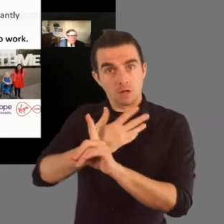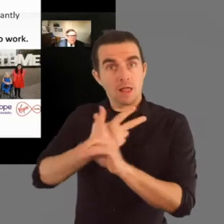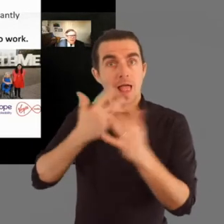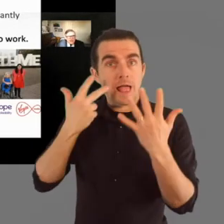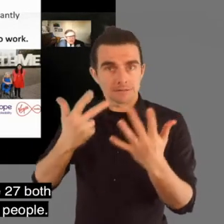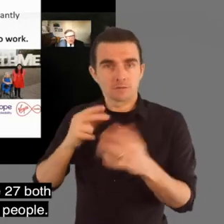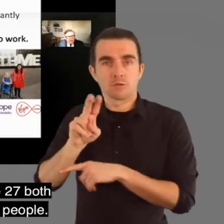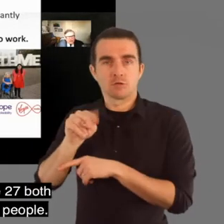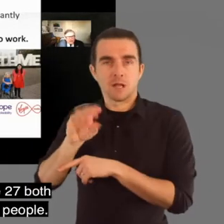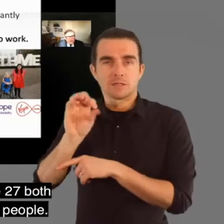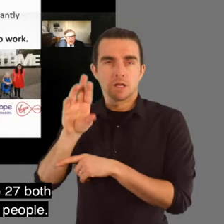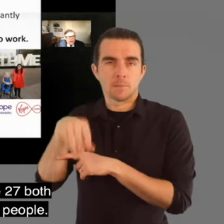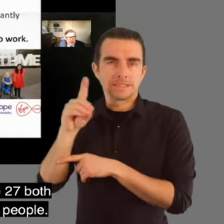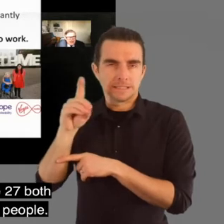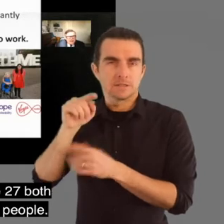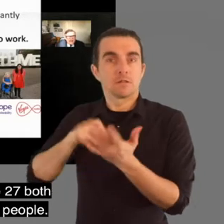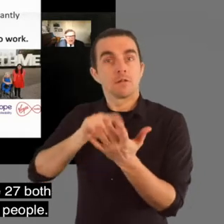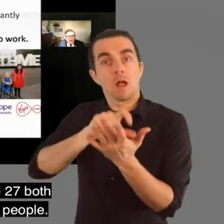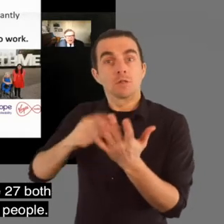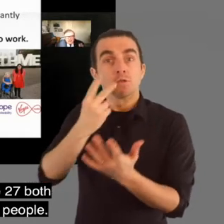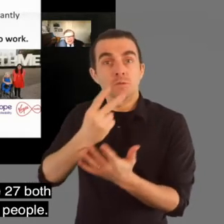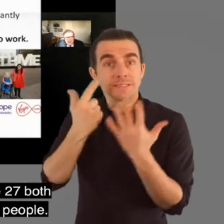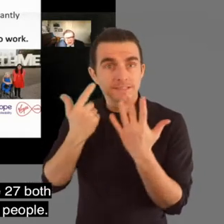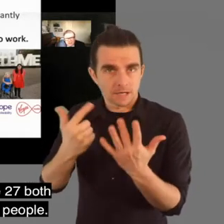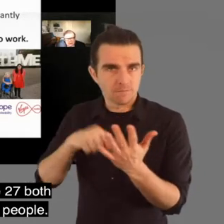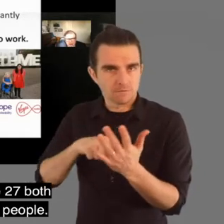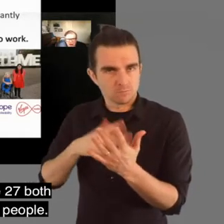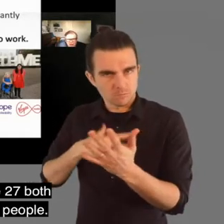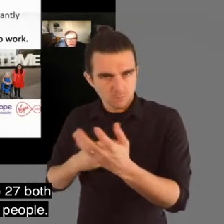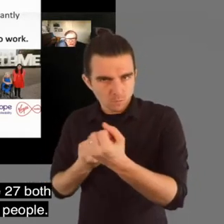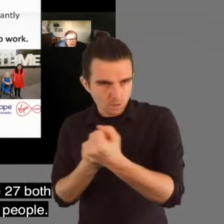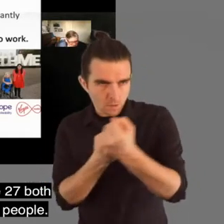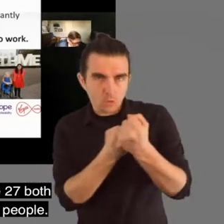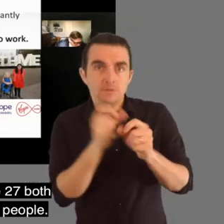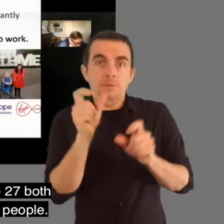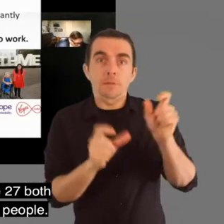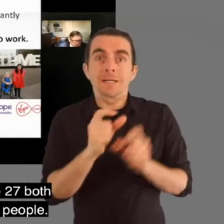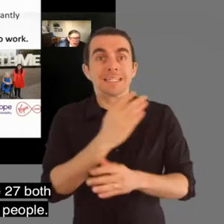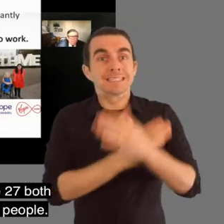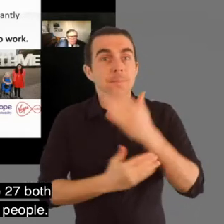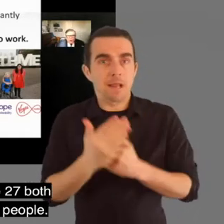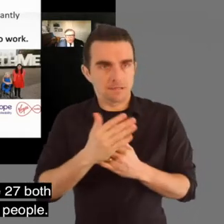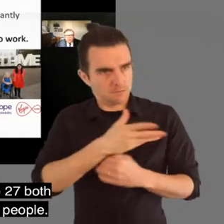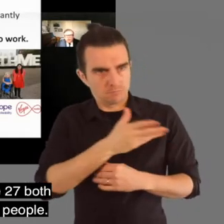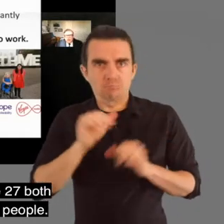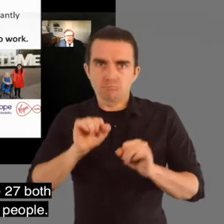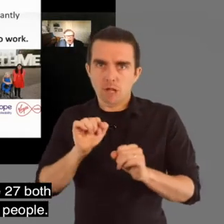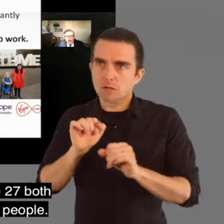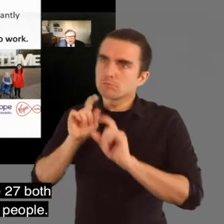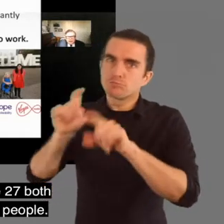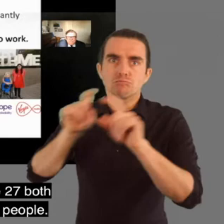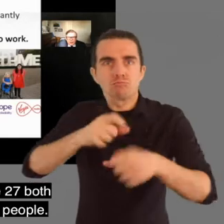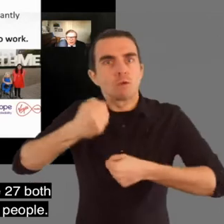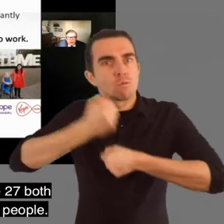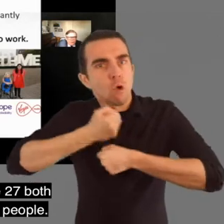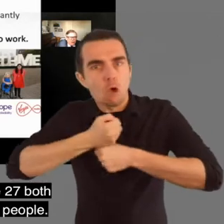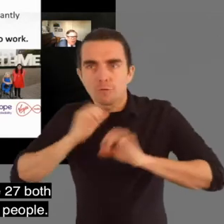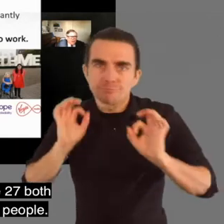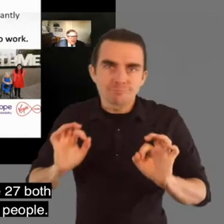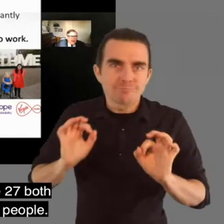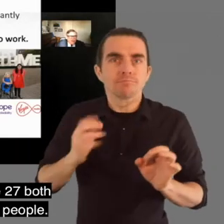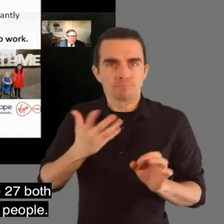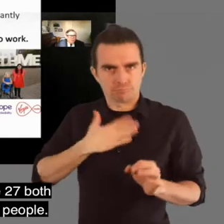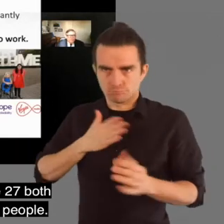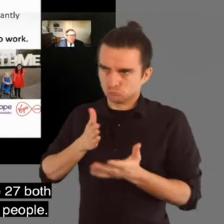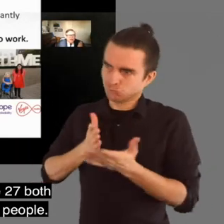self-employment. Both SDG 8 and UN CRPD Article 27 both support employment